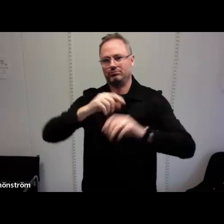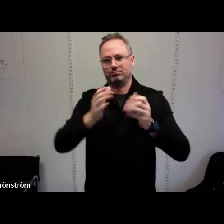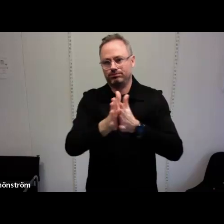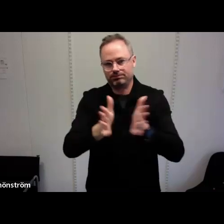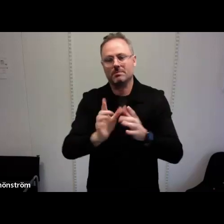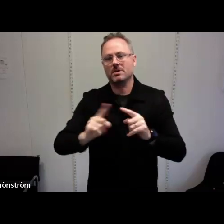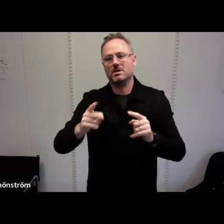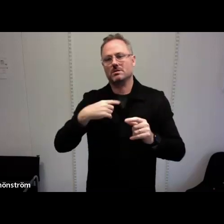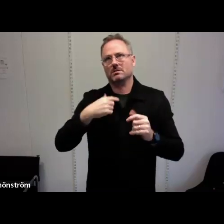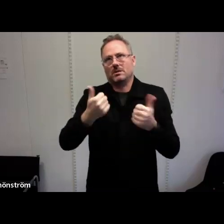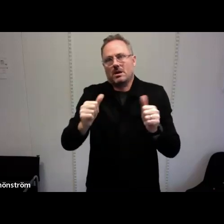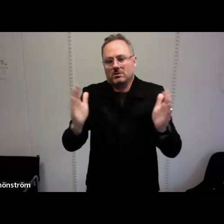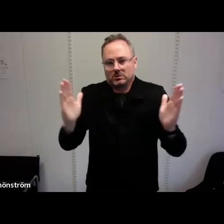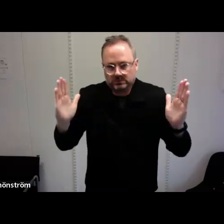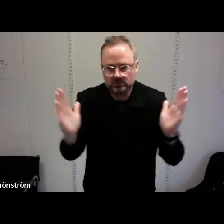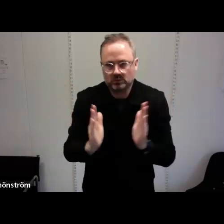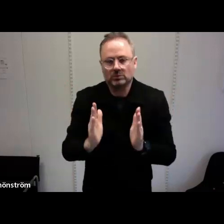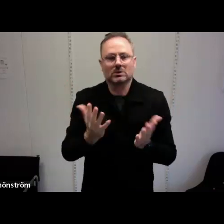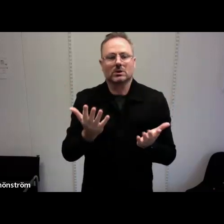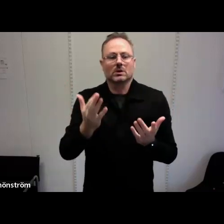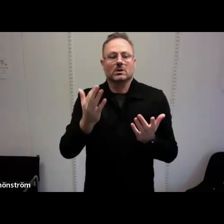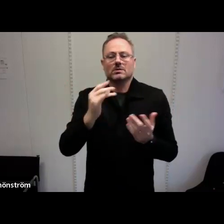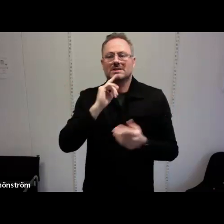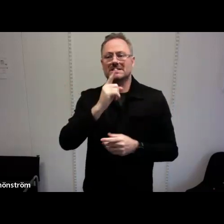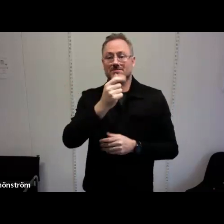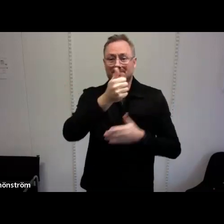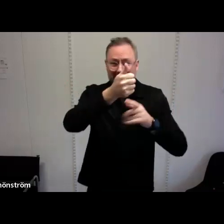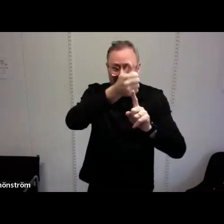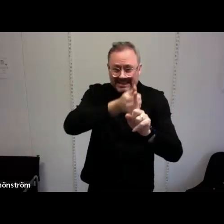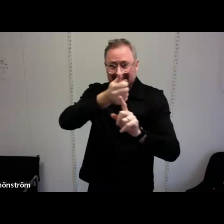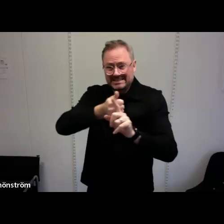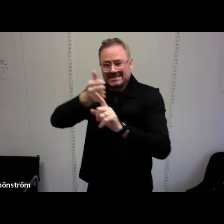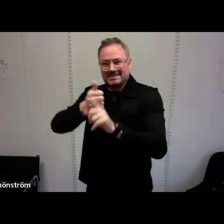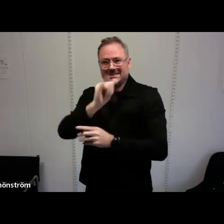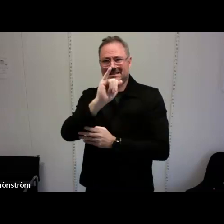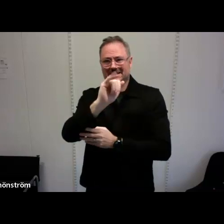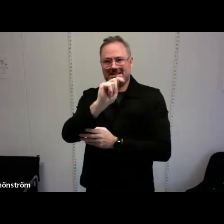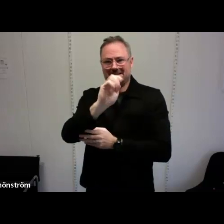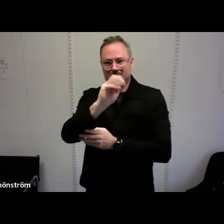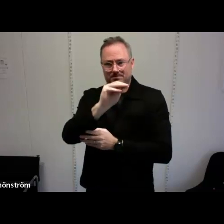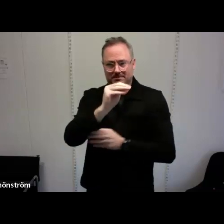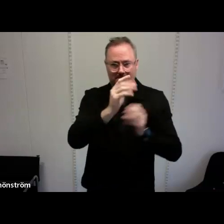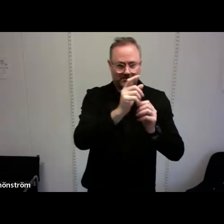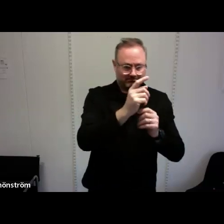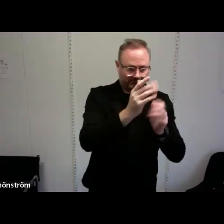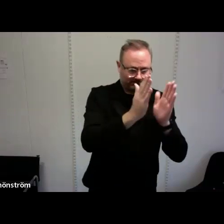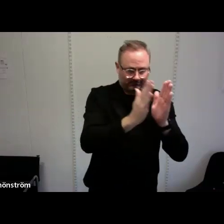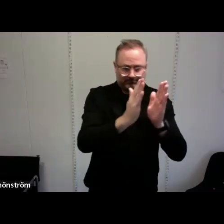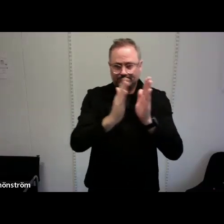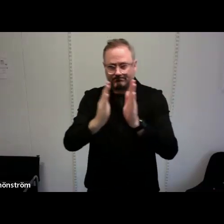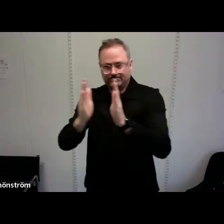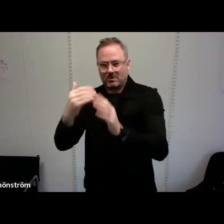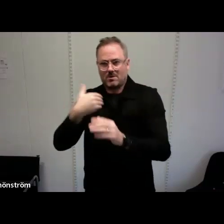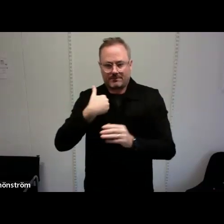Now, it would be impossible for me to go through this with you in any sort of detail today, but just briefly to say that each